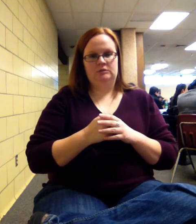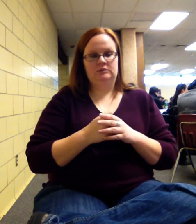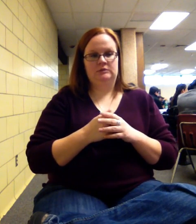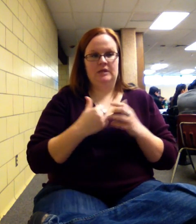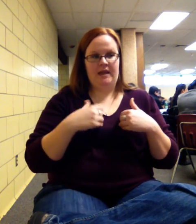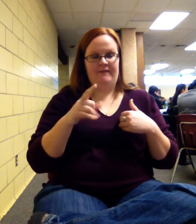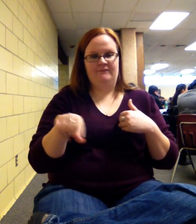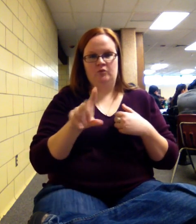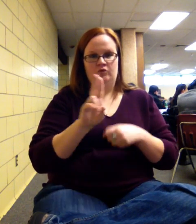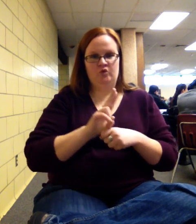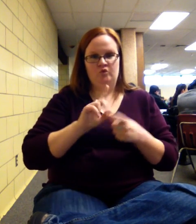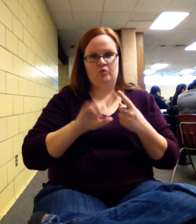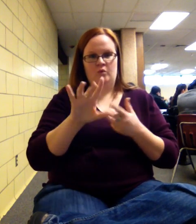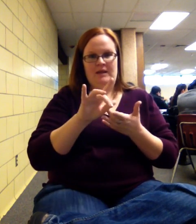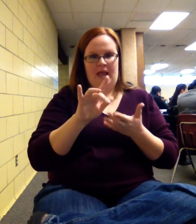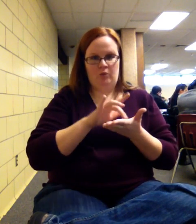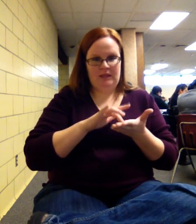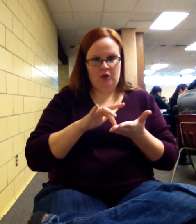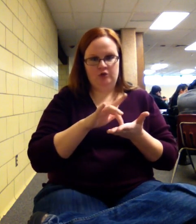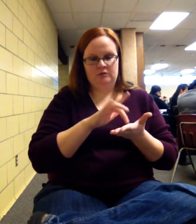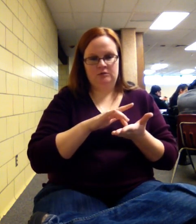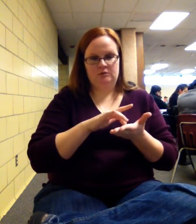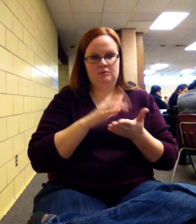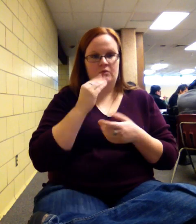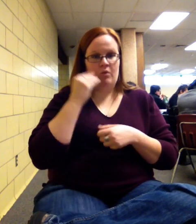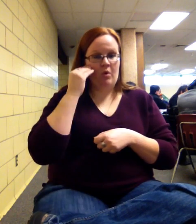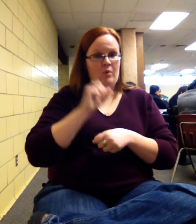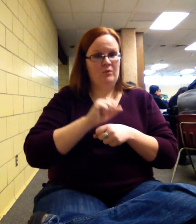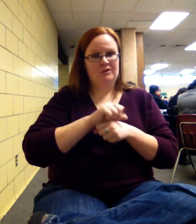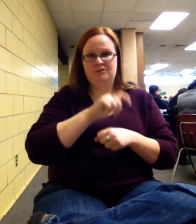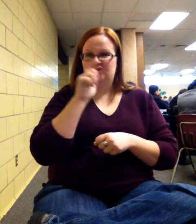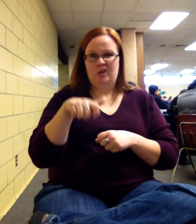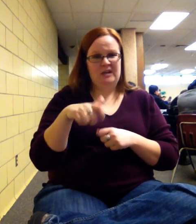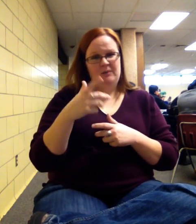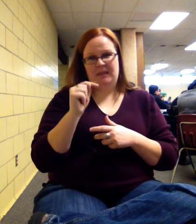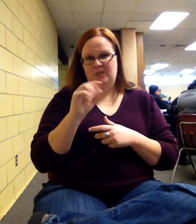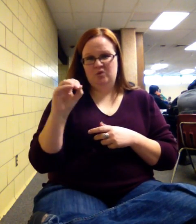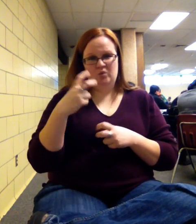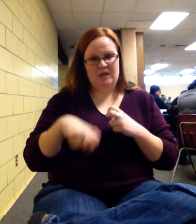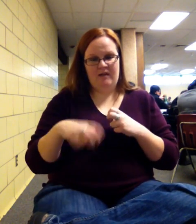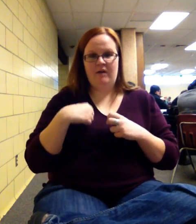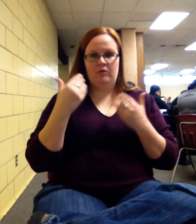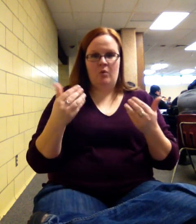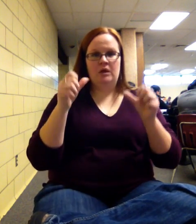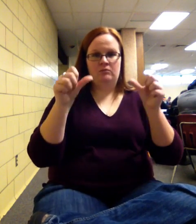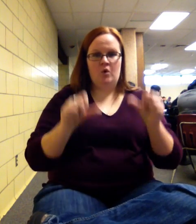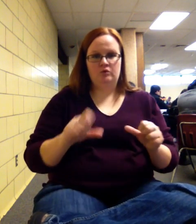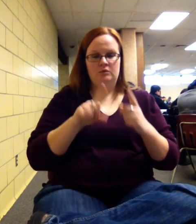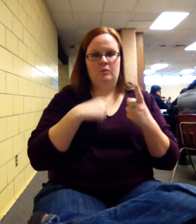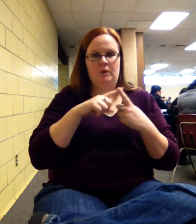used to your calculators. So the homework shouldn't be too hard. I'll go ahead and get it posted so as you're working with your calculators over